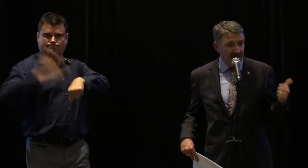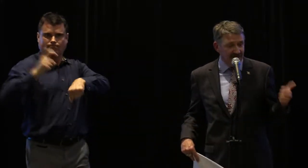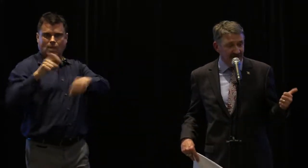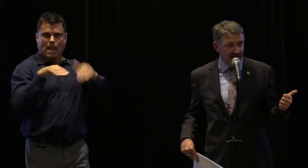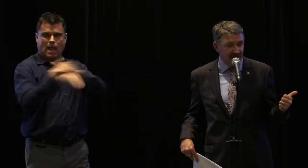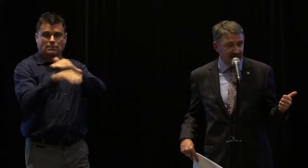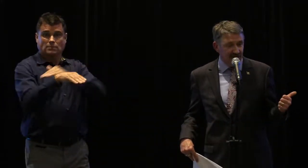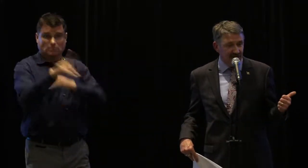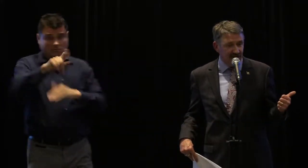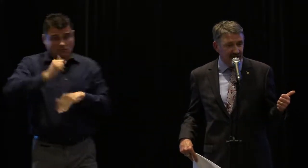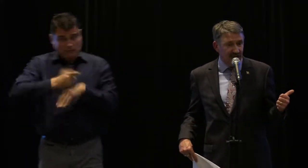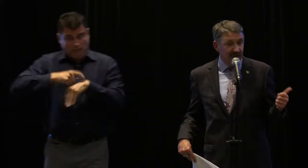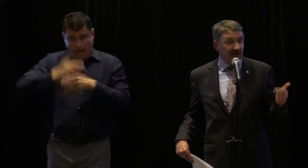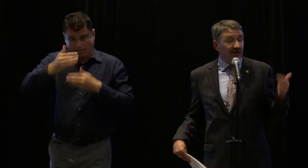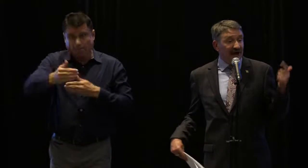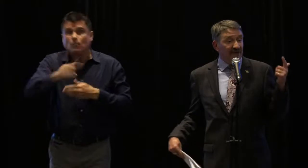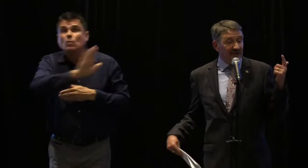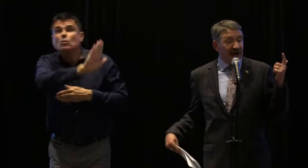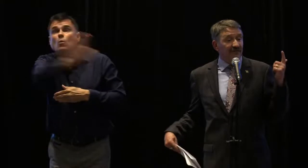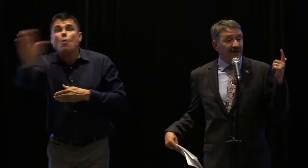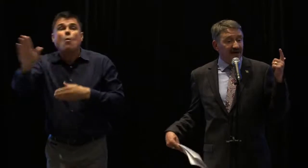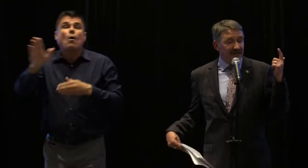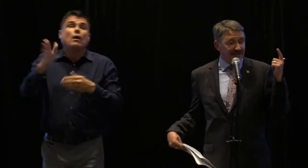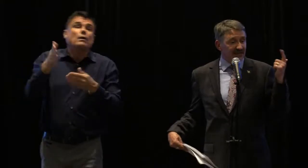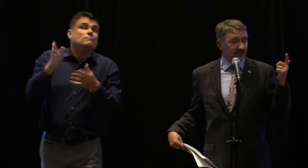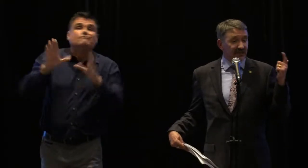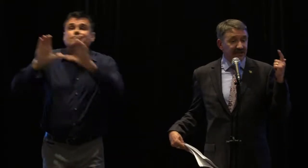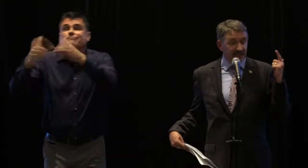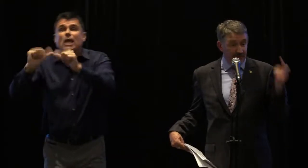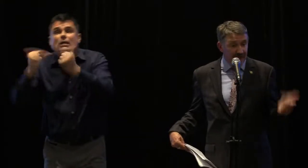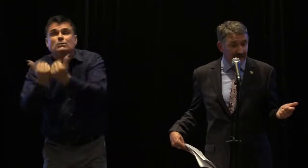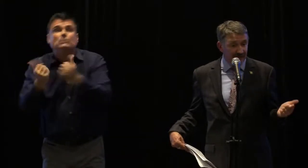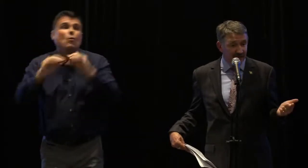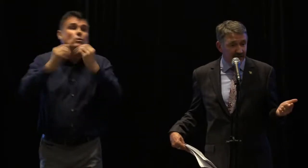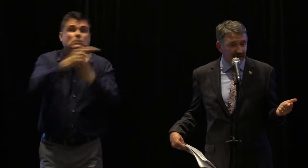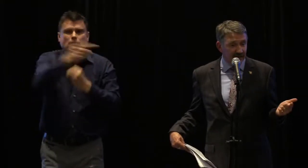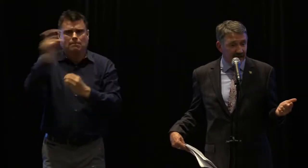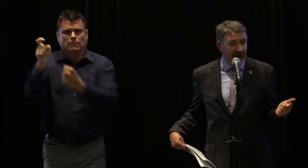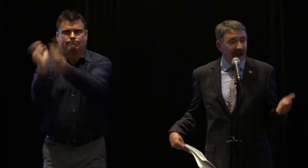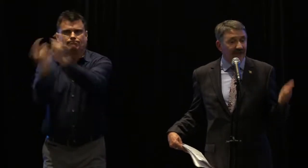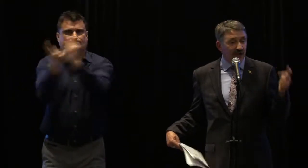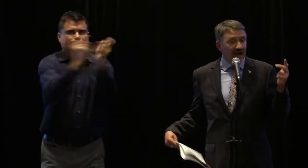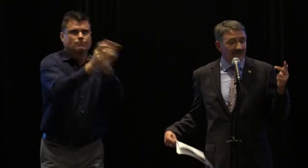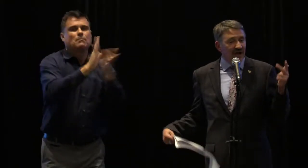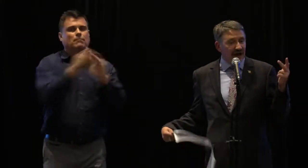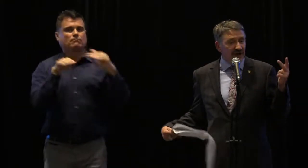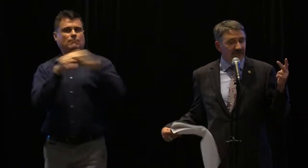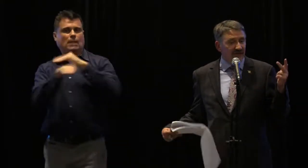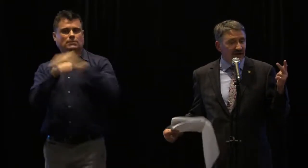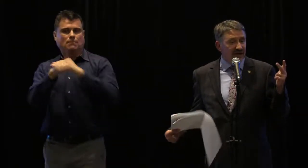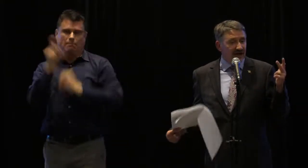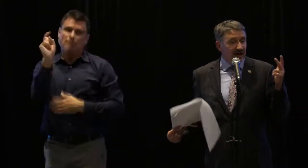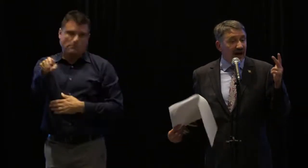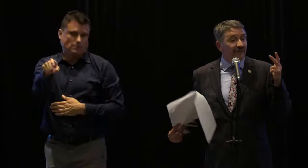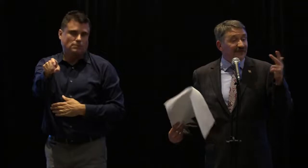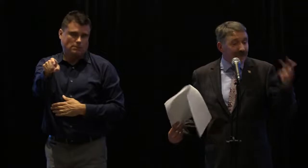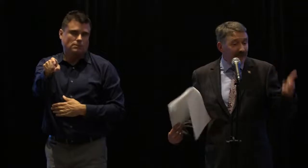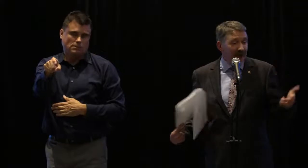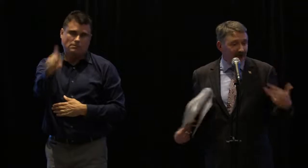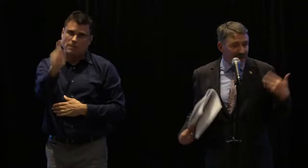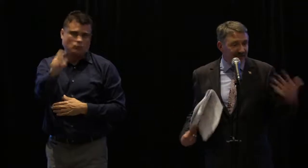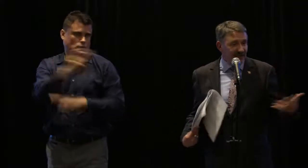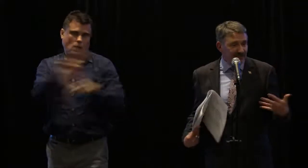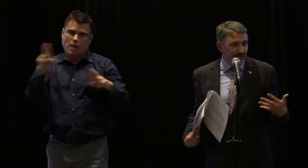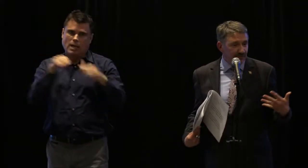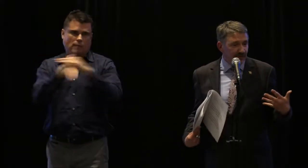their organization. They're going to have an accessibility committee, and they will have to have a